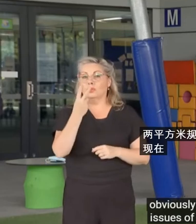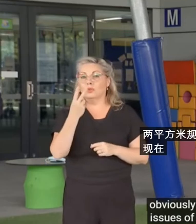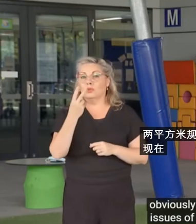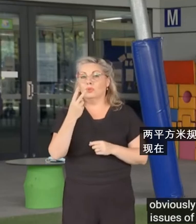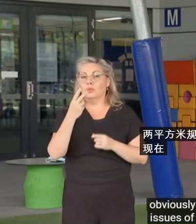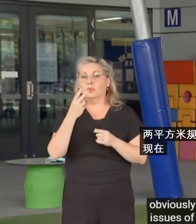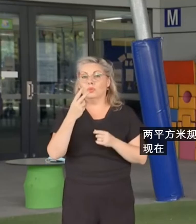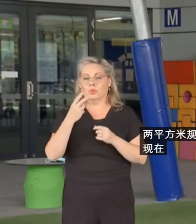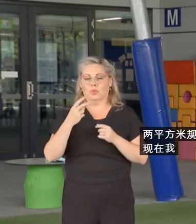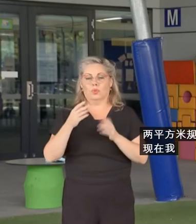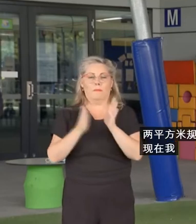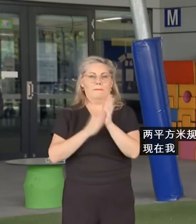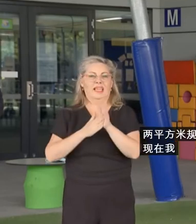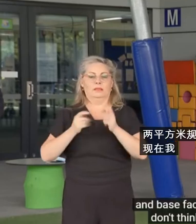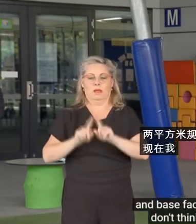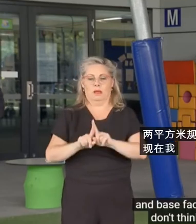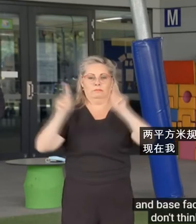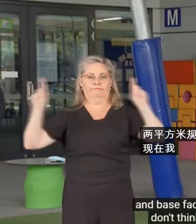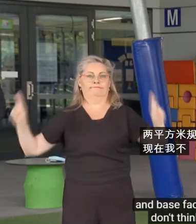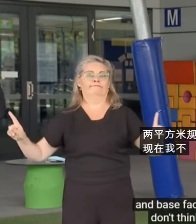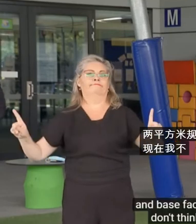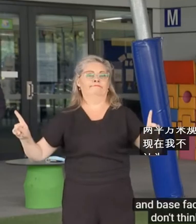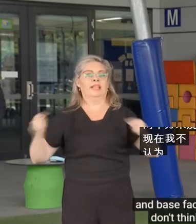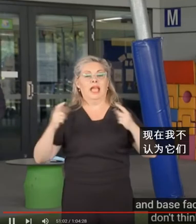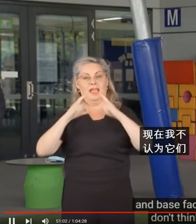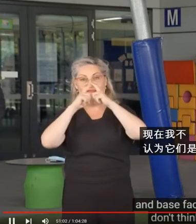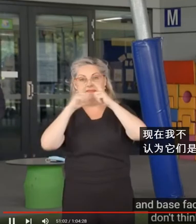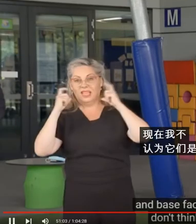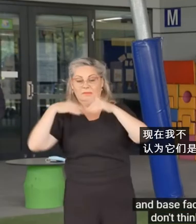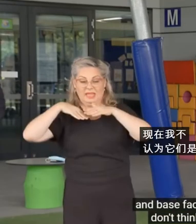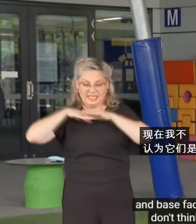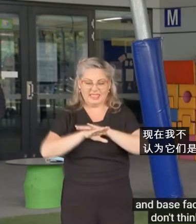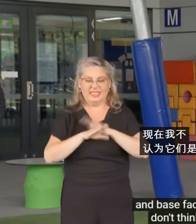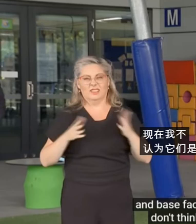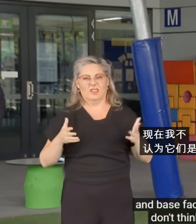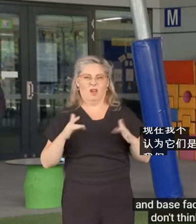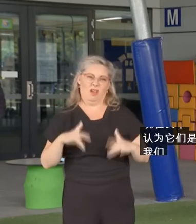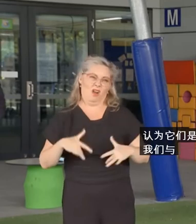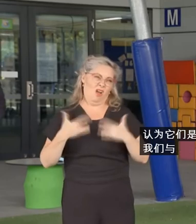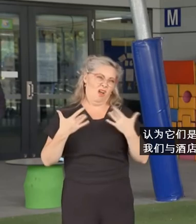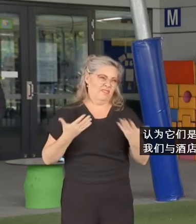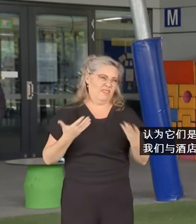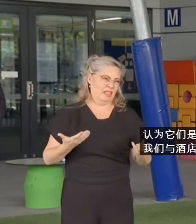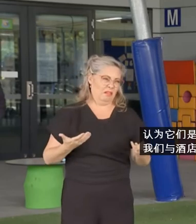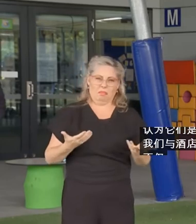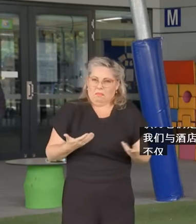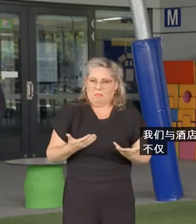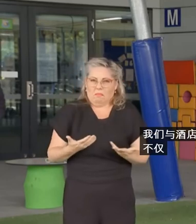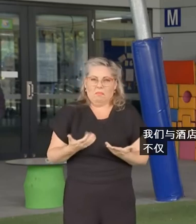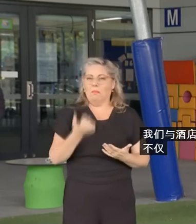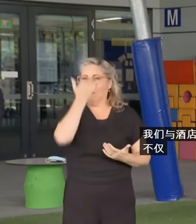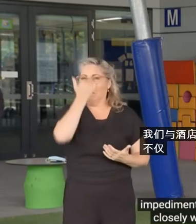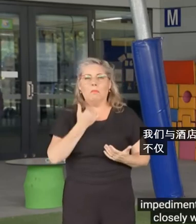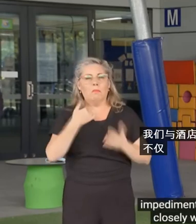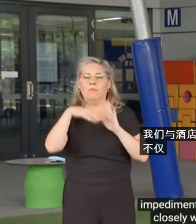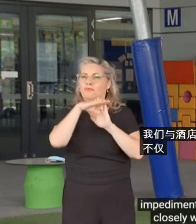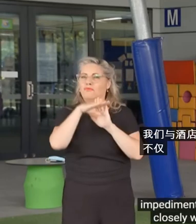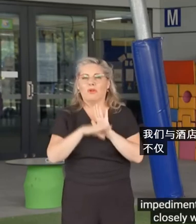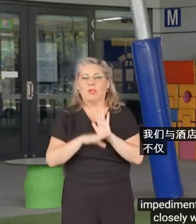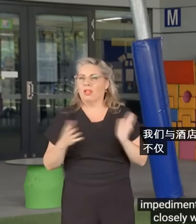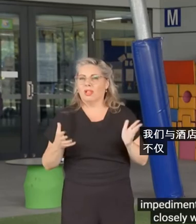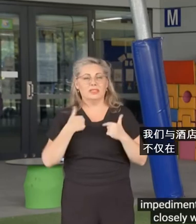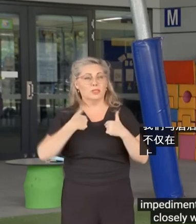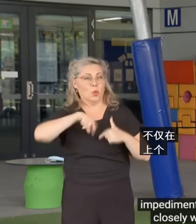and face masks inside. Now, I don't think they're substantive impediments. We've worked very closely with the hospitality